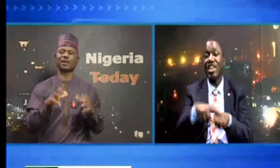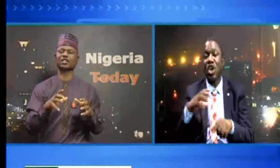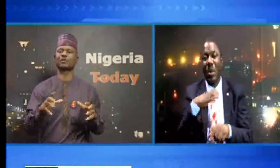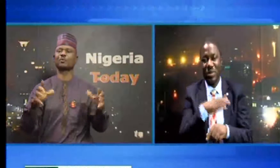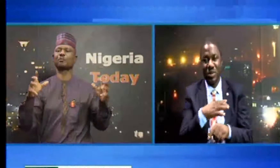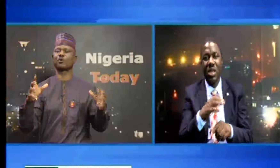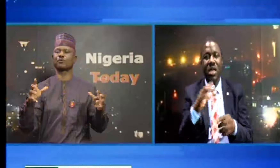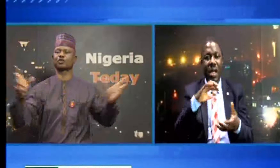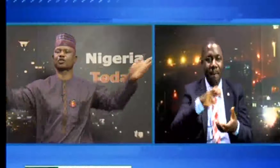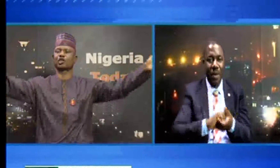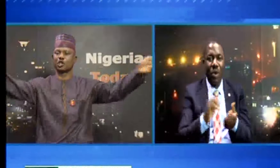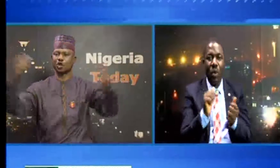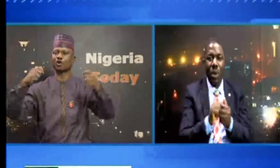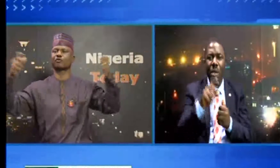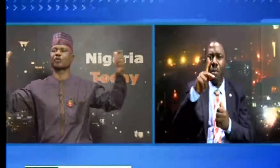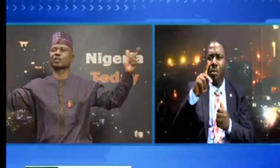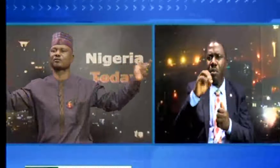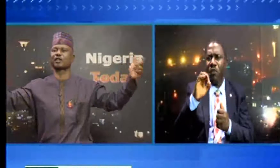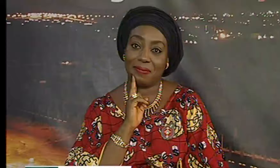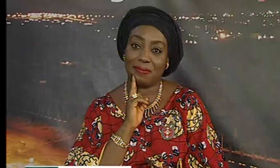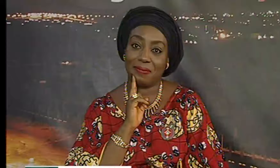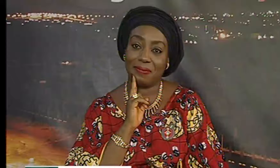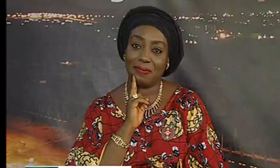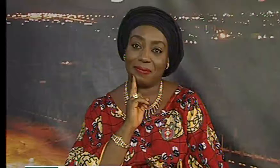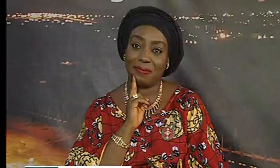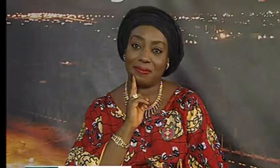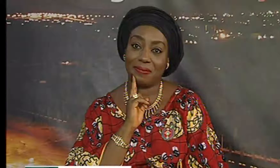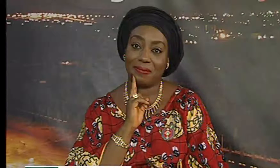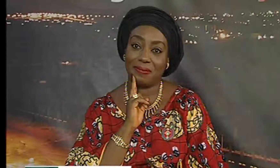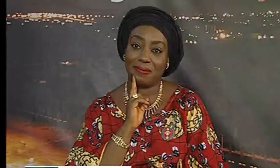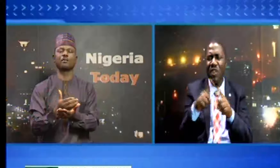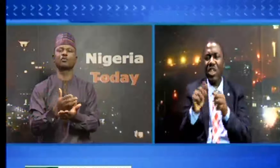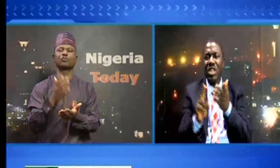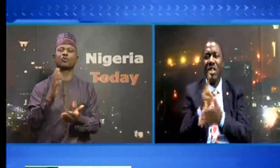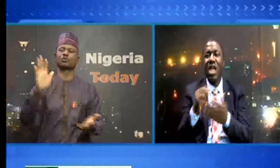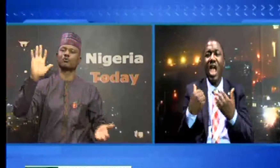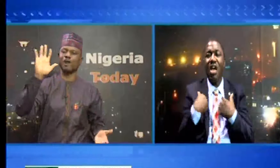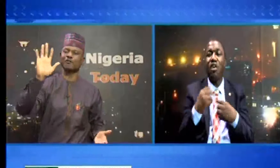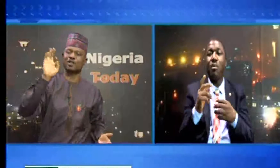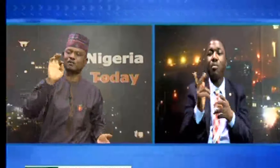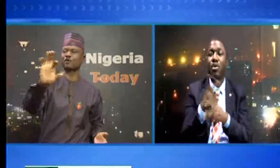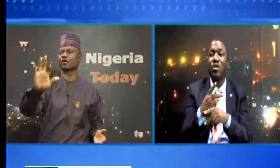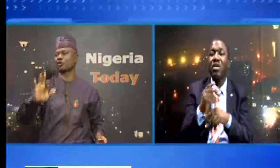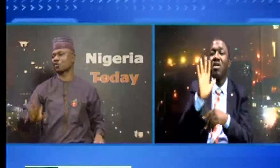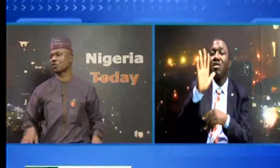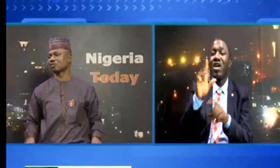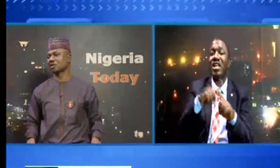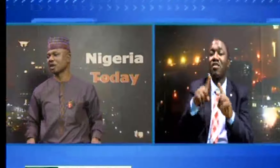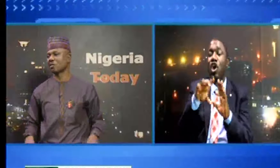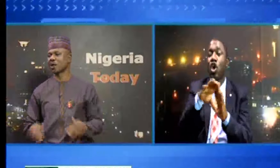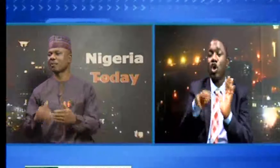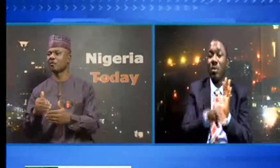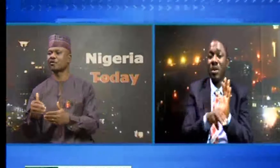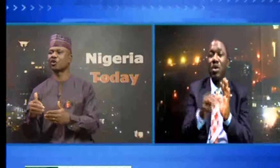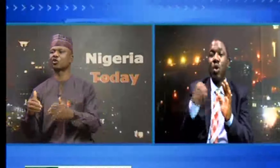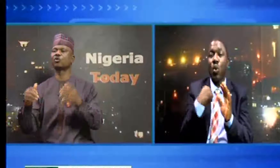in partnership with professors drawn from different universities, we have been able to produce 5 different curriculums, and